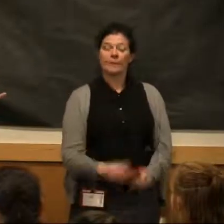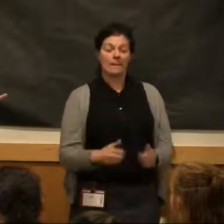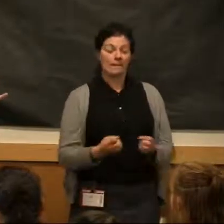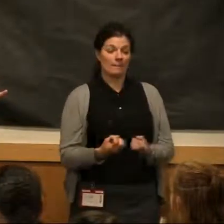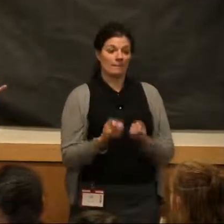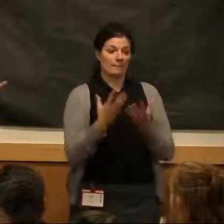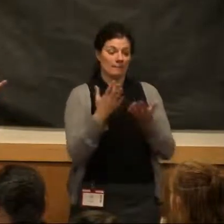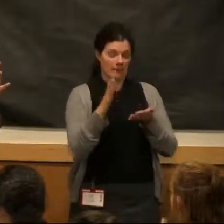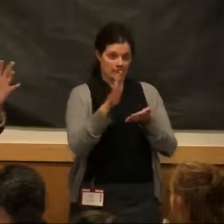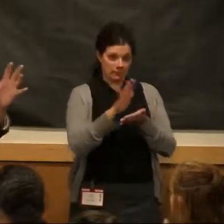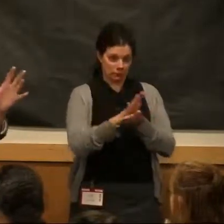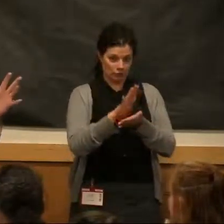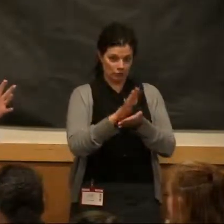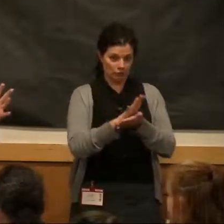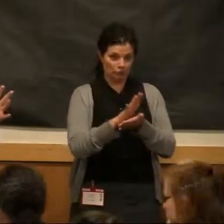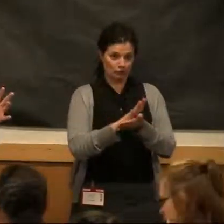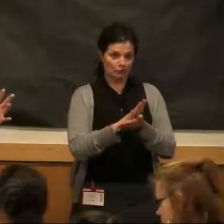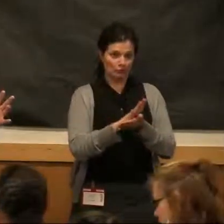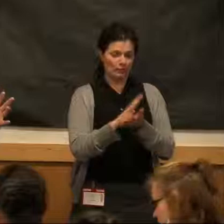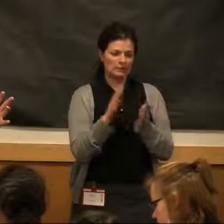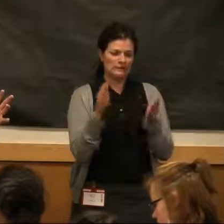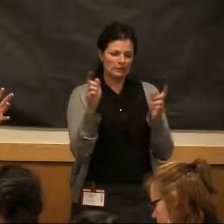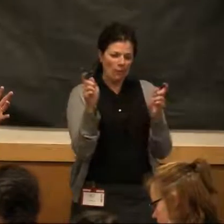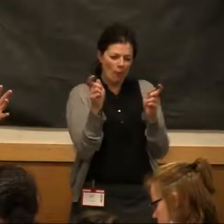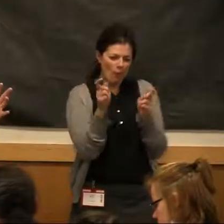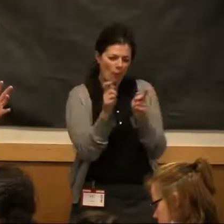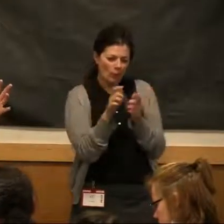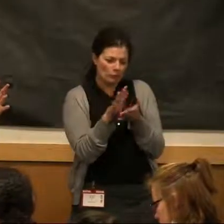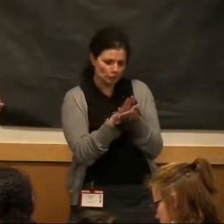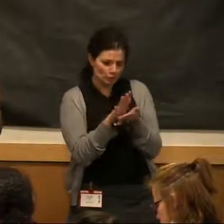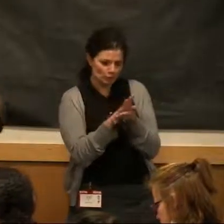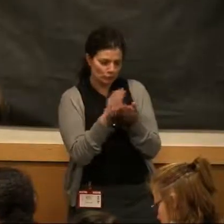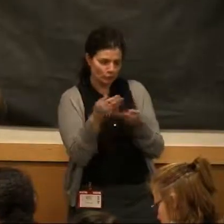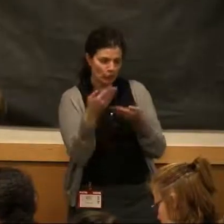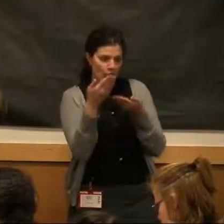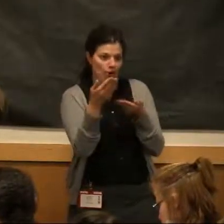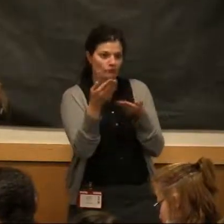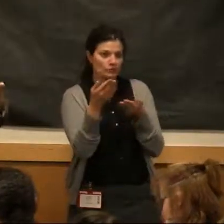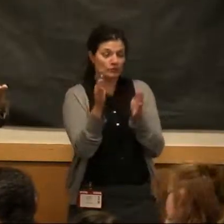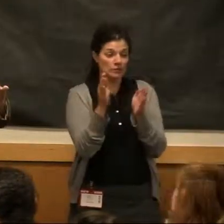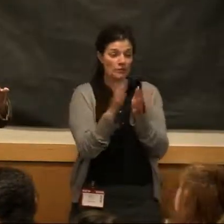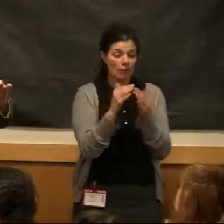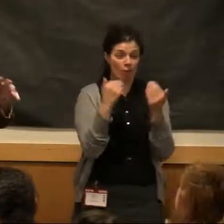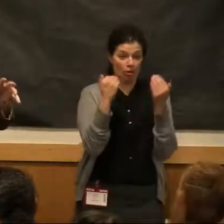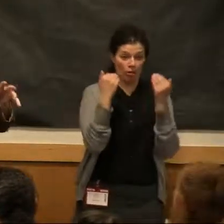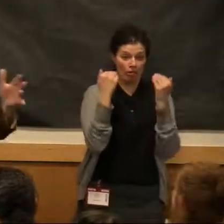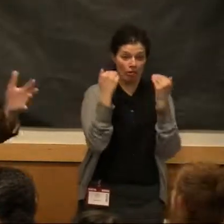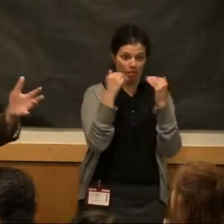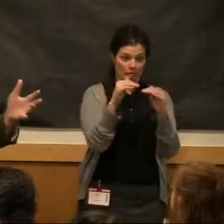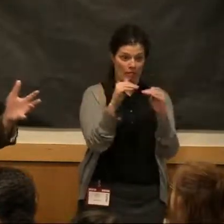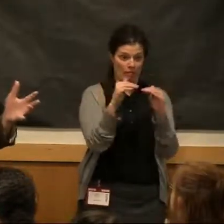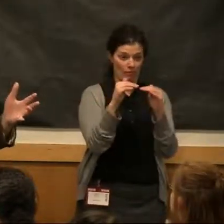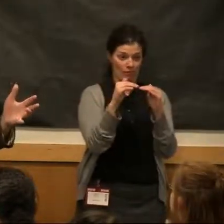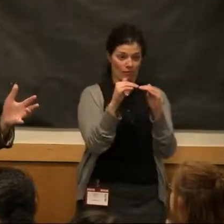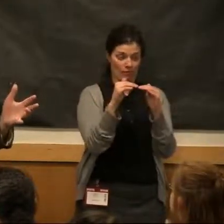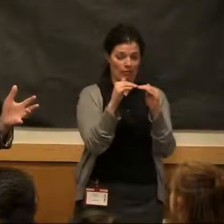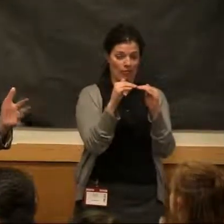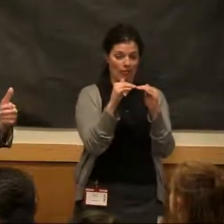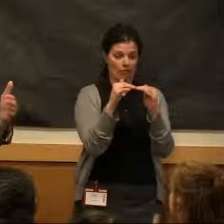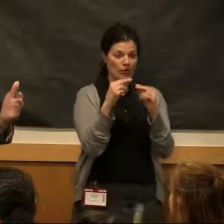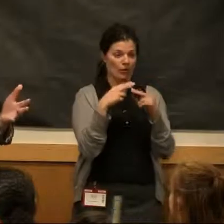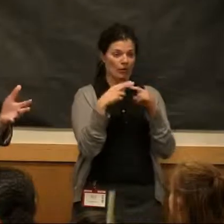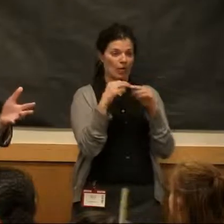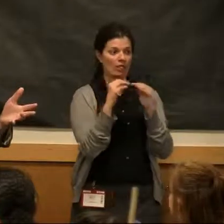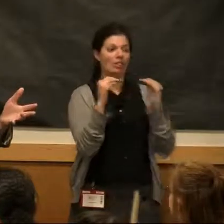Many schools will be smaller schools that will offer a smaller level of sports called Division III